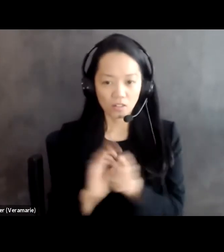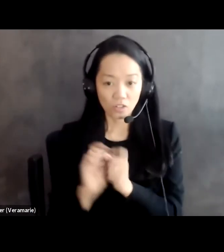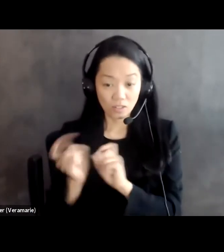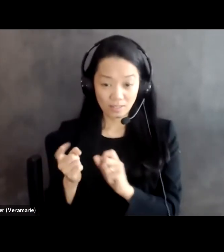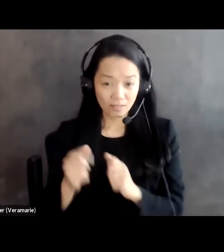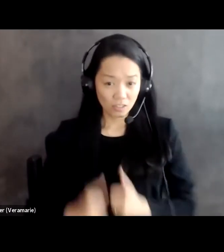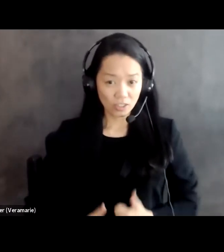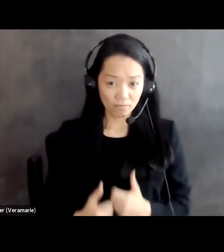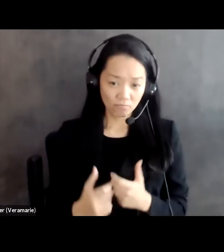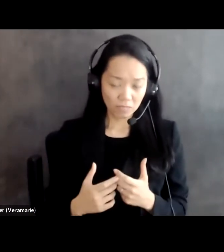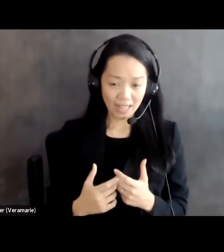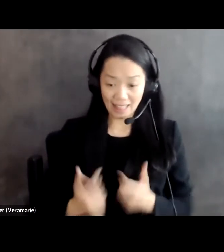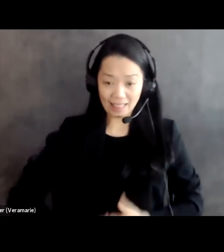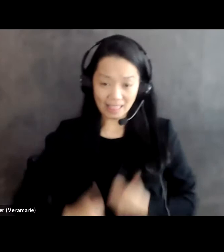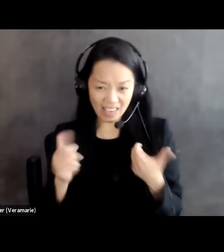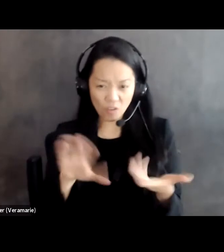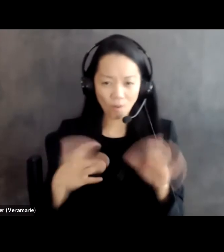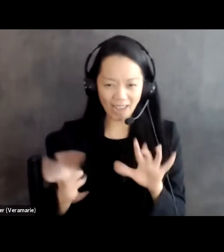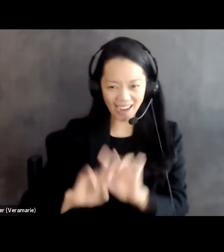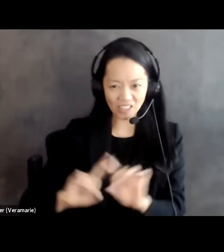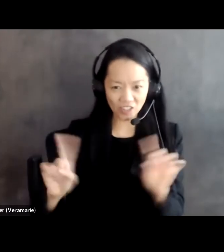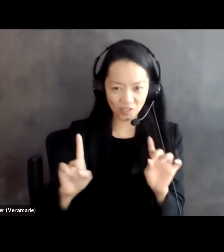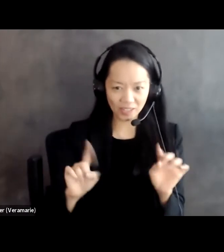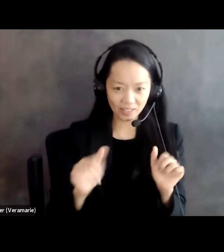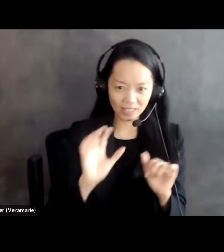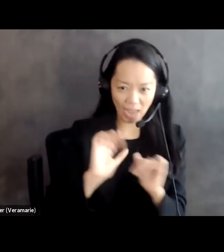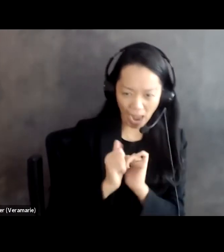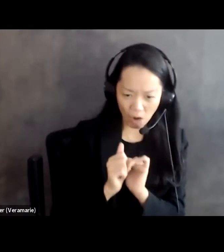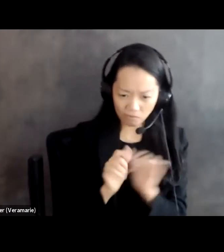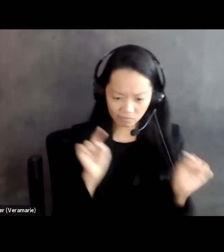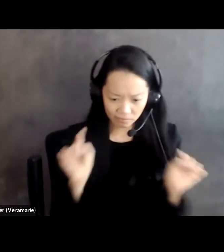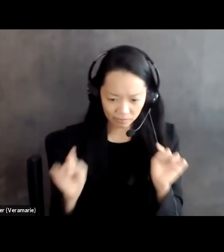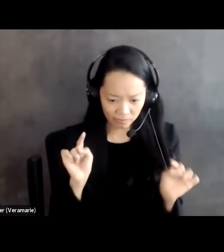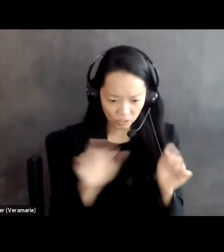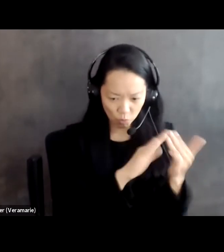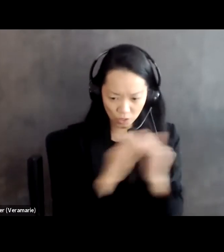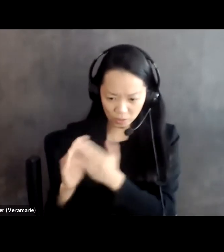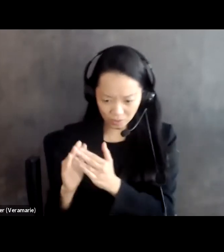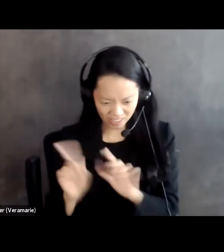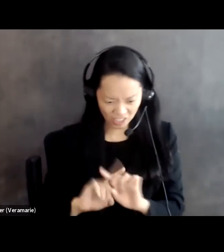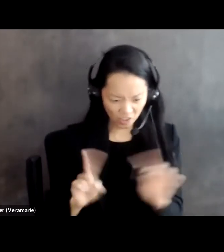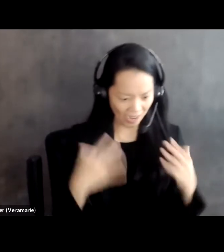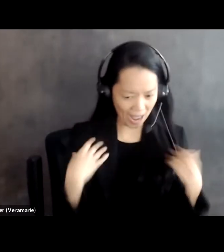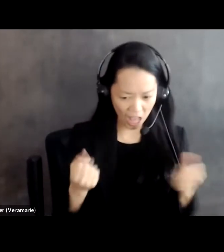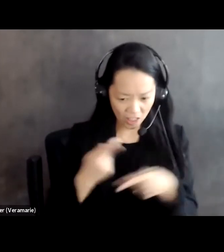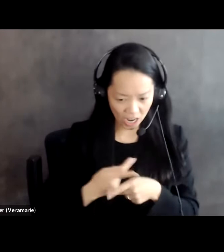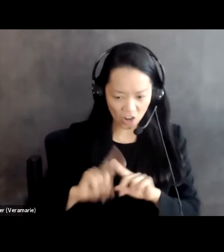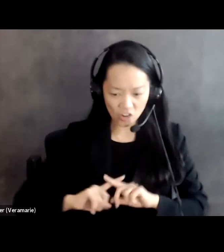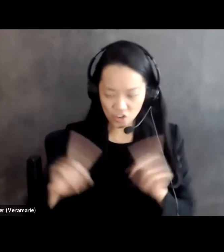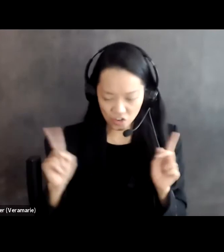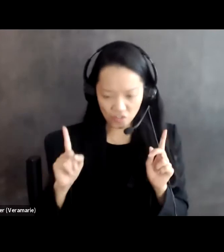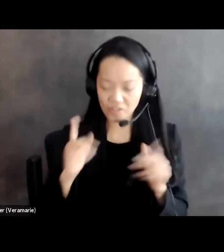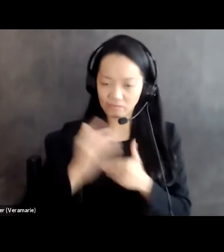die. And I just give this little example for clinically. I got involved with getting transplantations